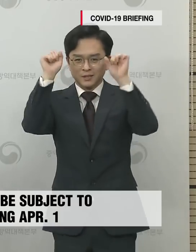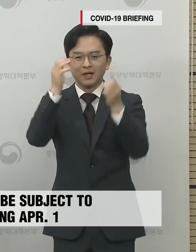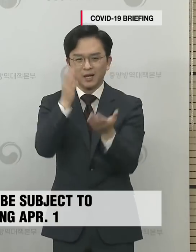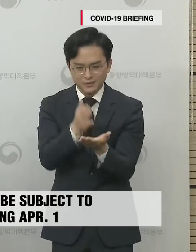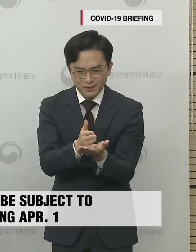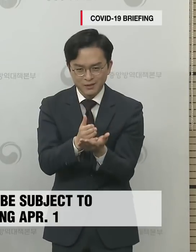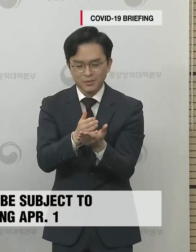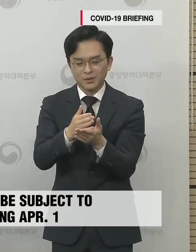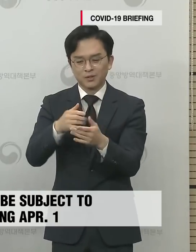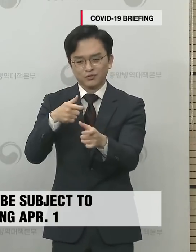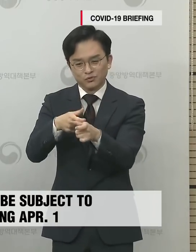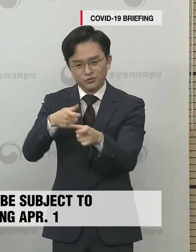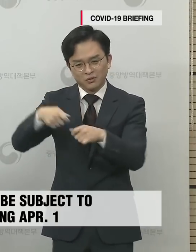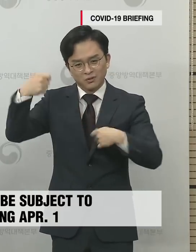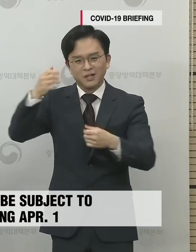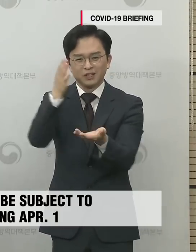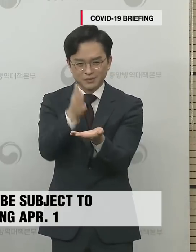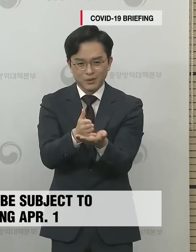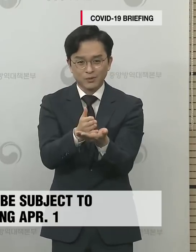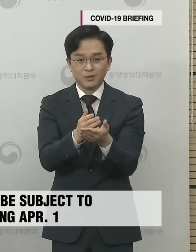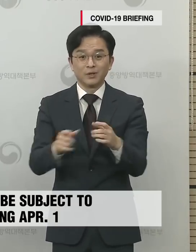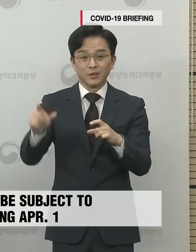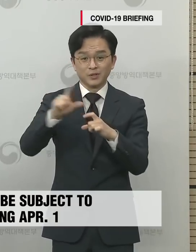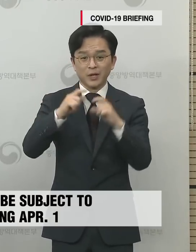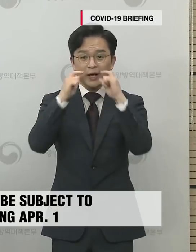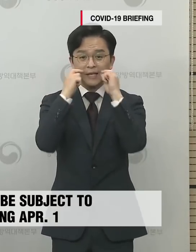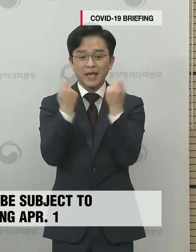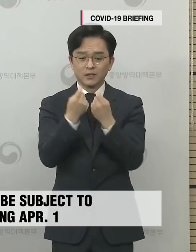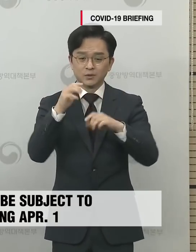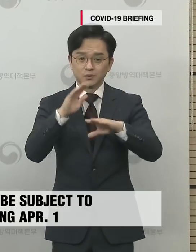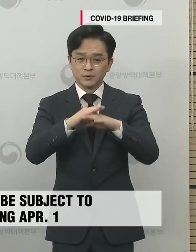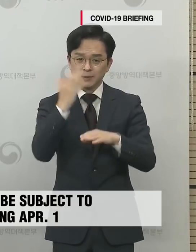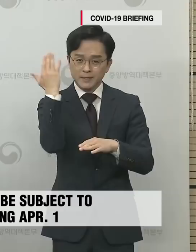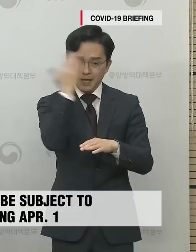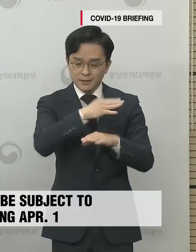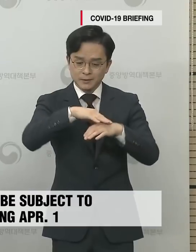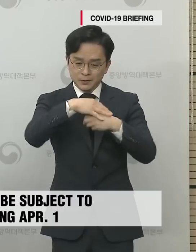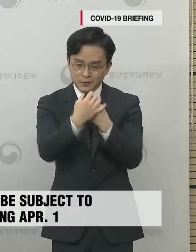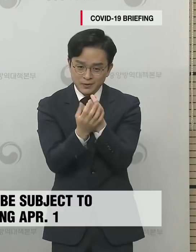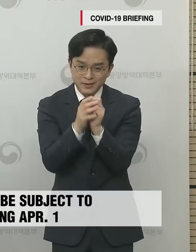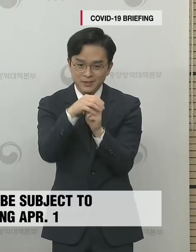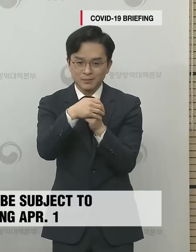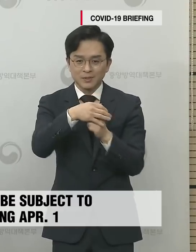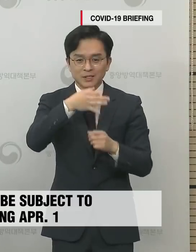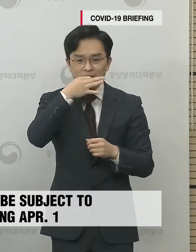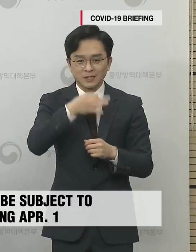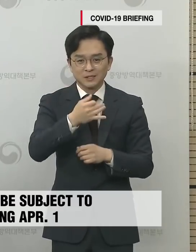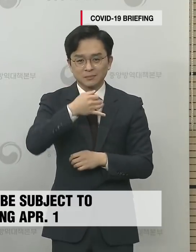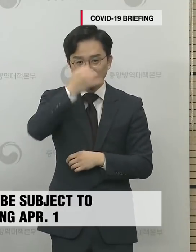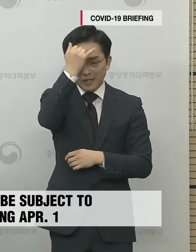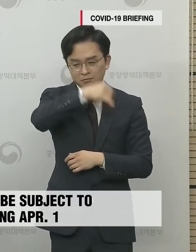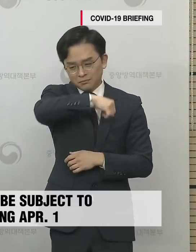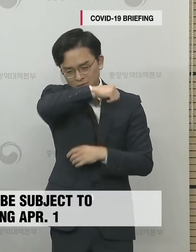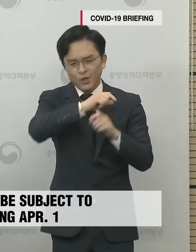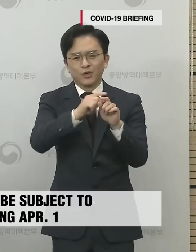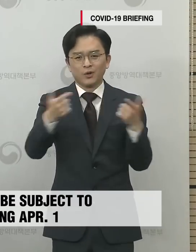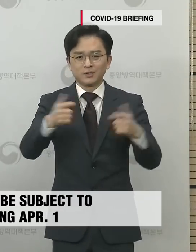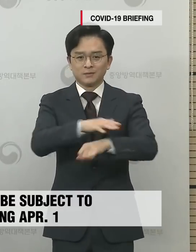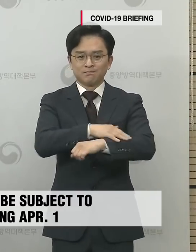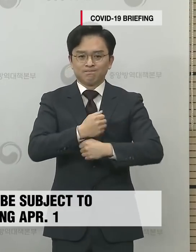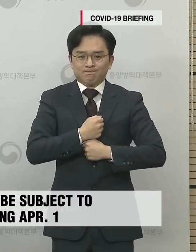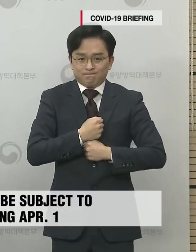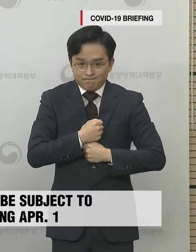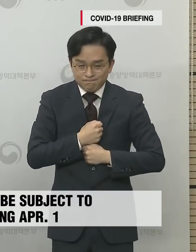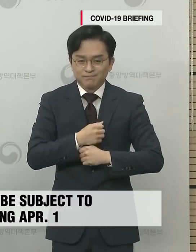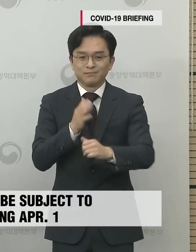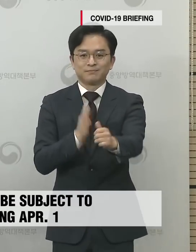or other activities that make it easy to come in close contact with others within enclosed space. We also ask you to